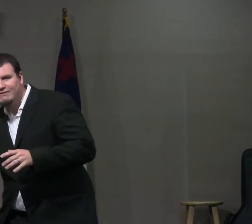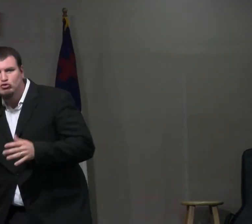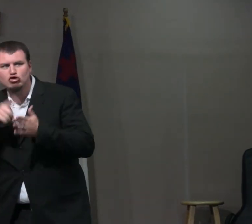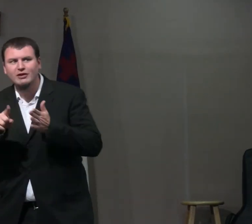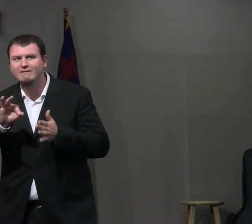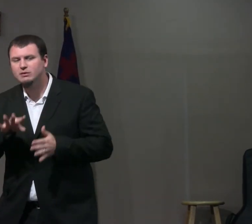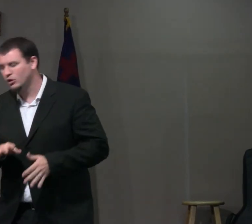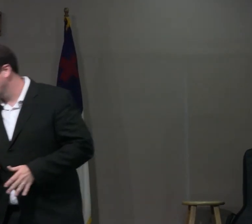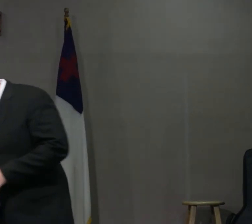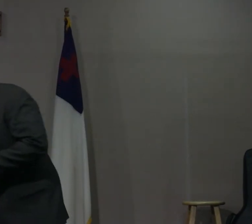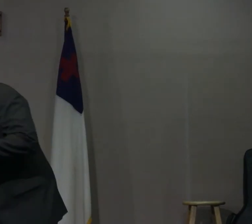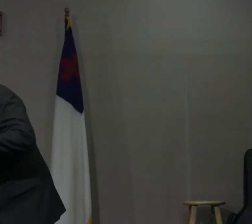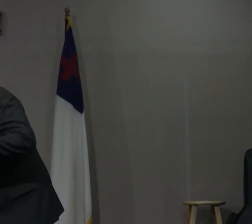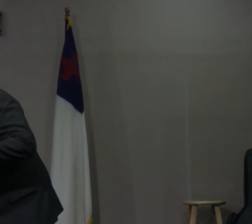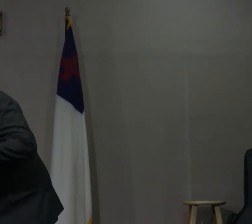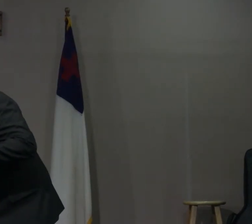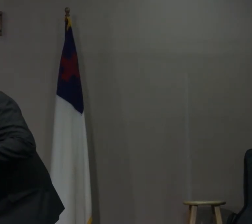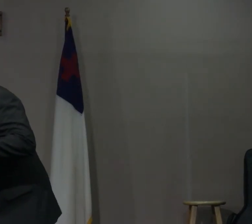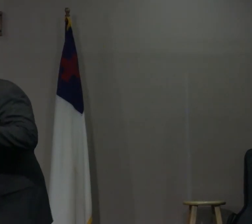Facebook. Oh, wait, I gotta check Facebook. Hold on a minute.